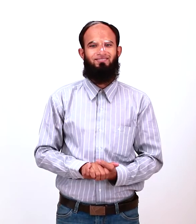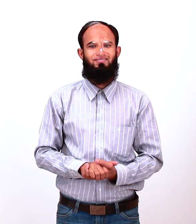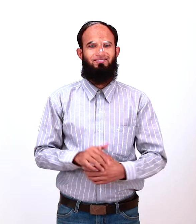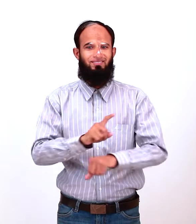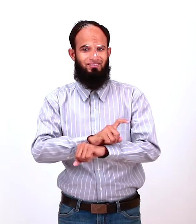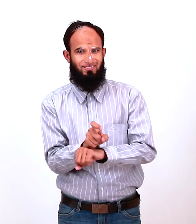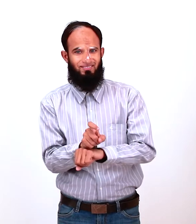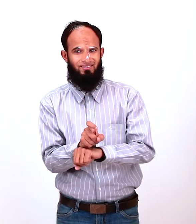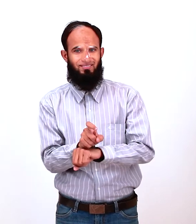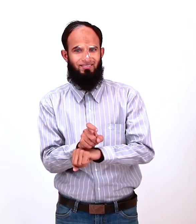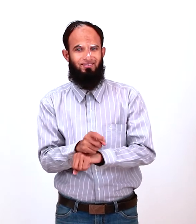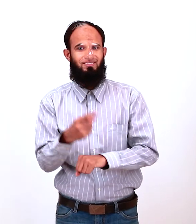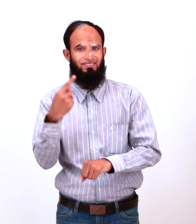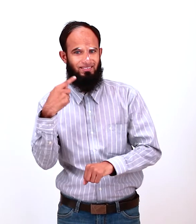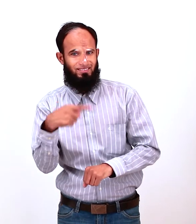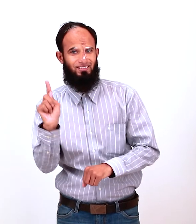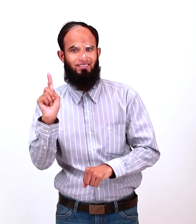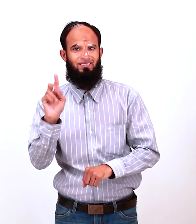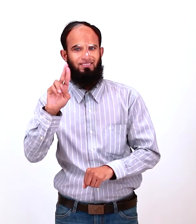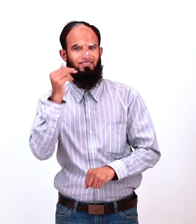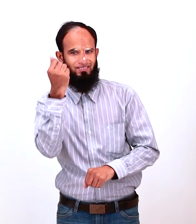The minute is the best unit for measuring this amount of time.